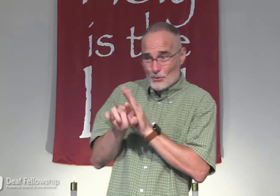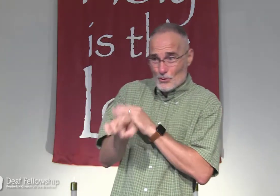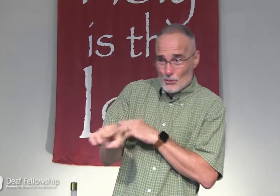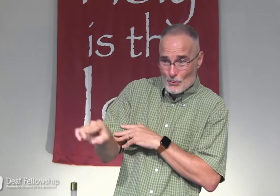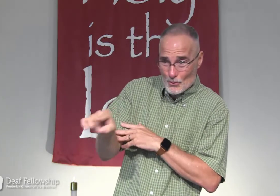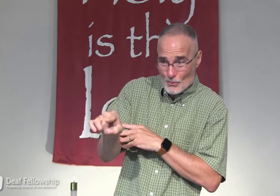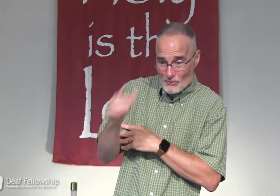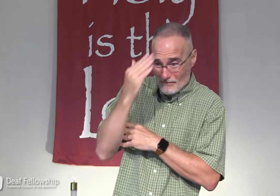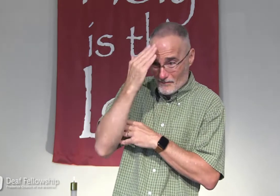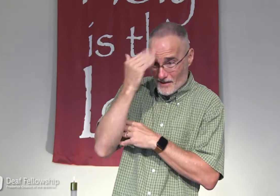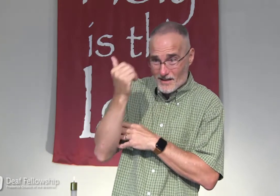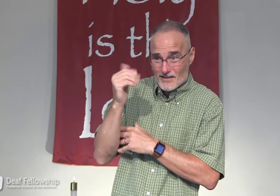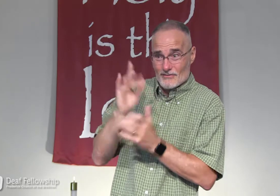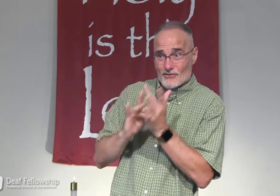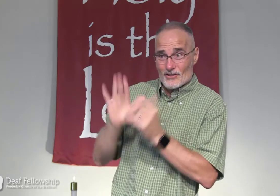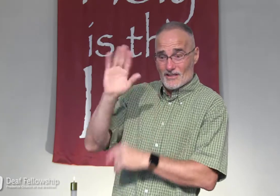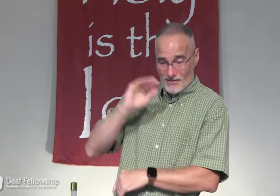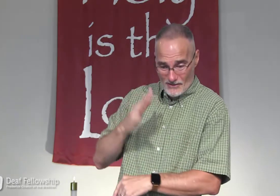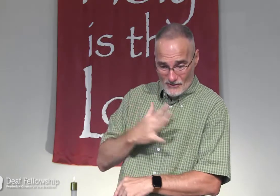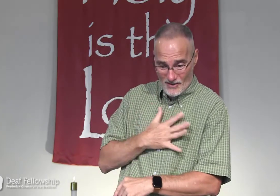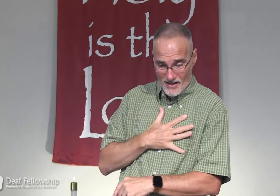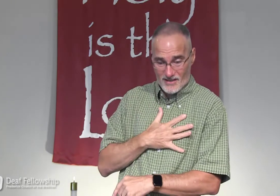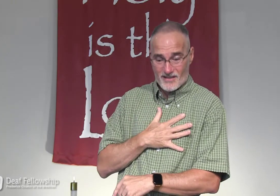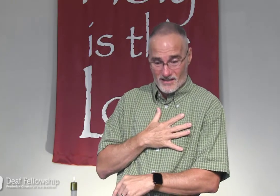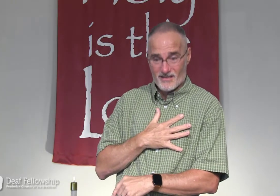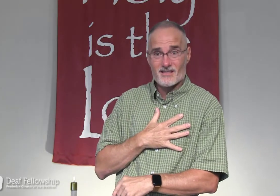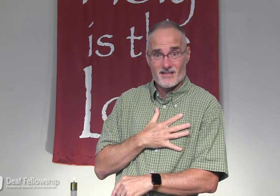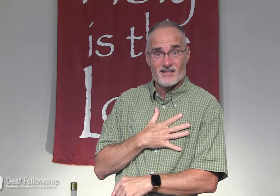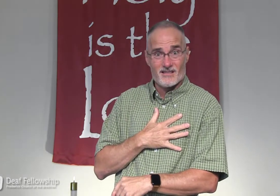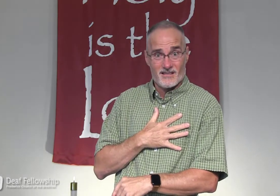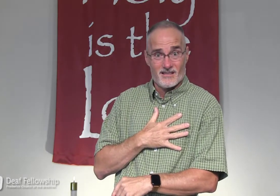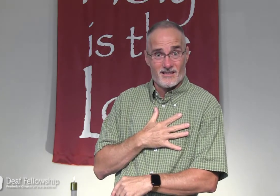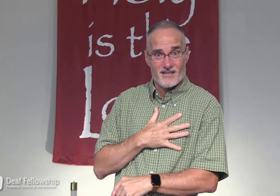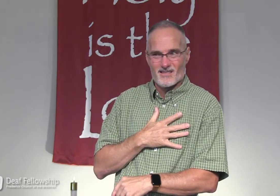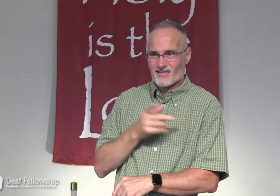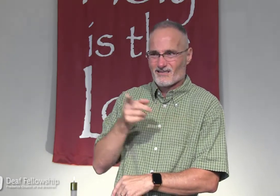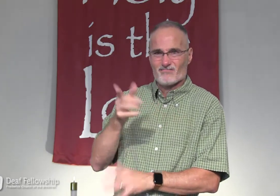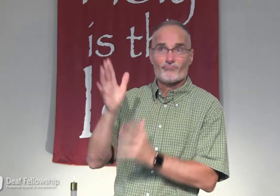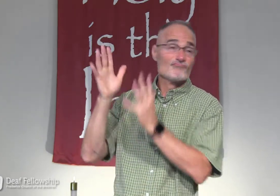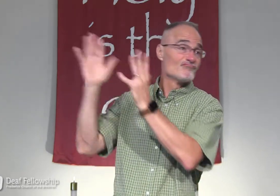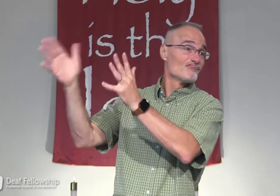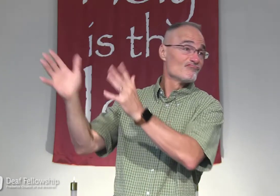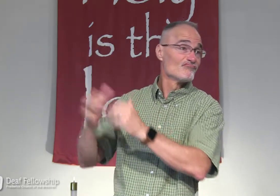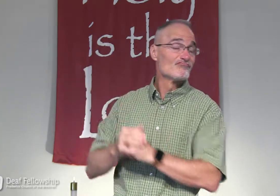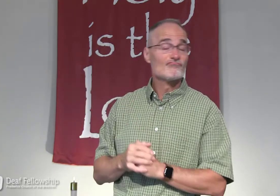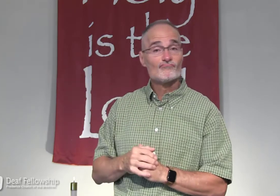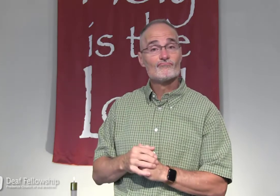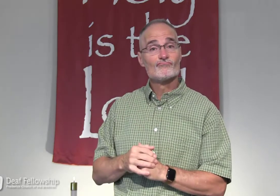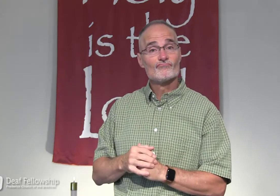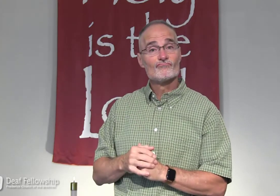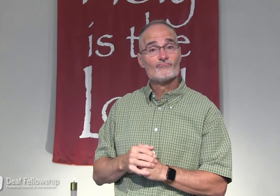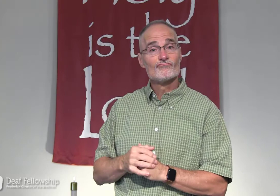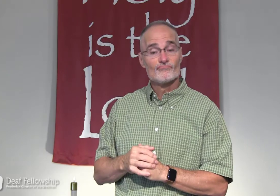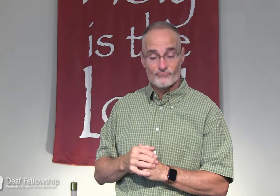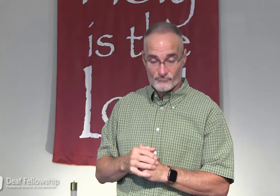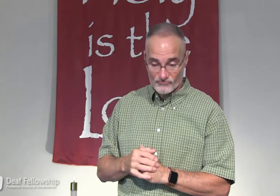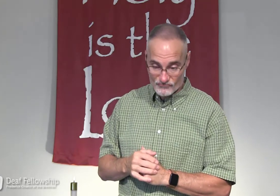The one who chose you because of Jesus' grace, you've just